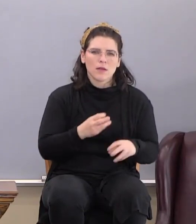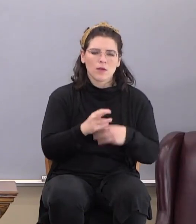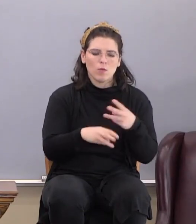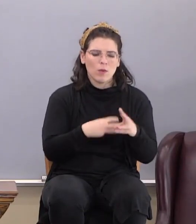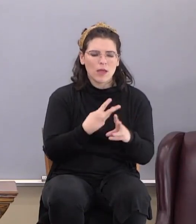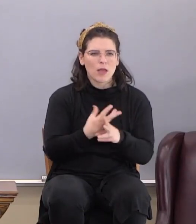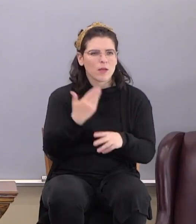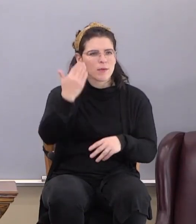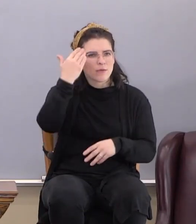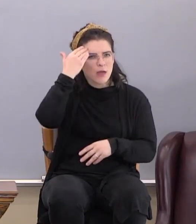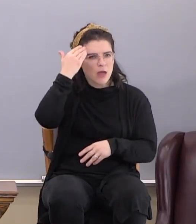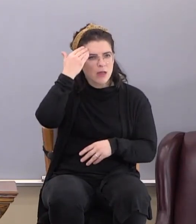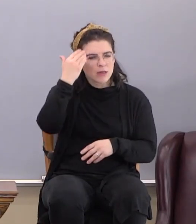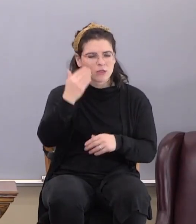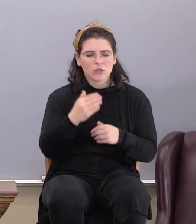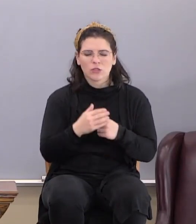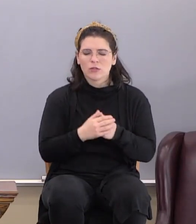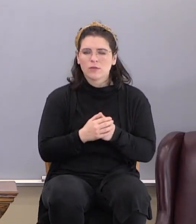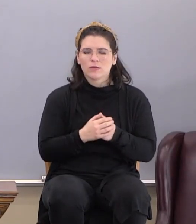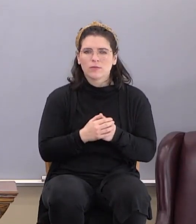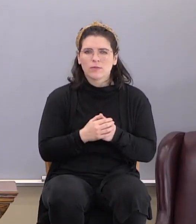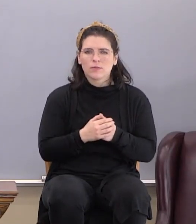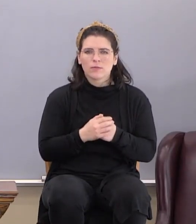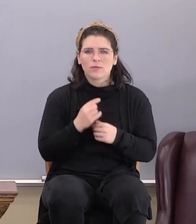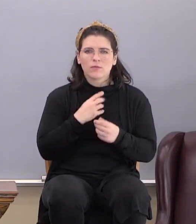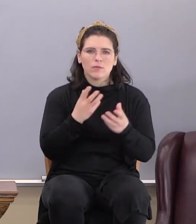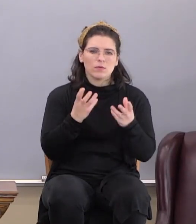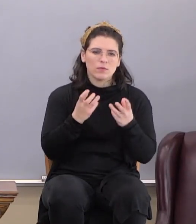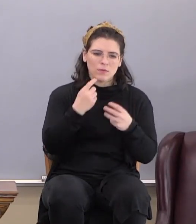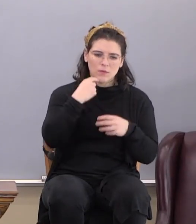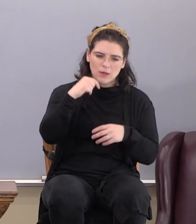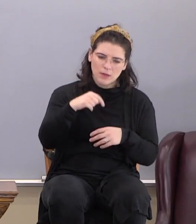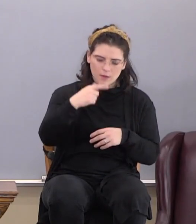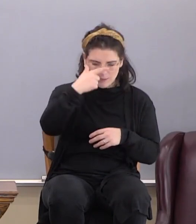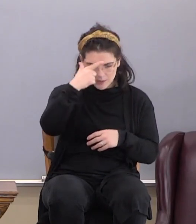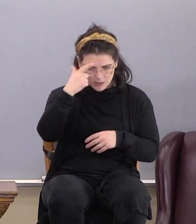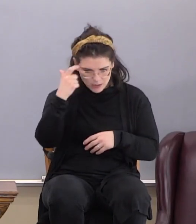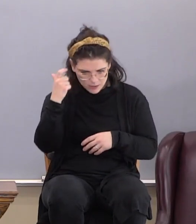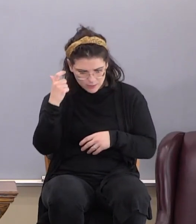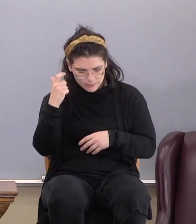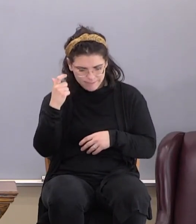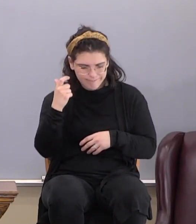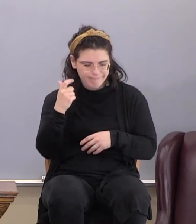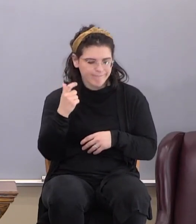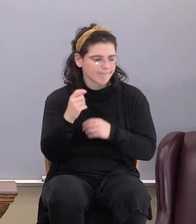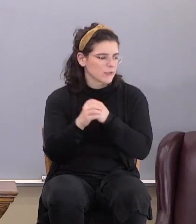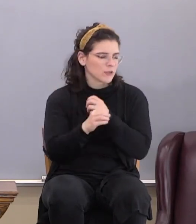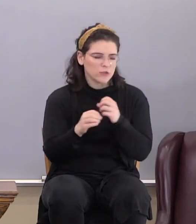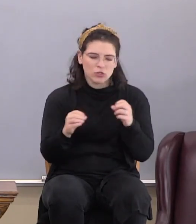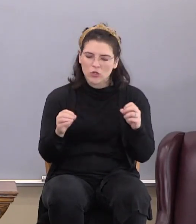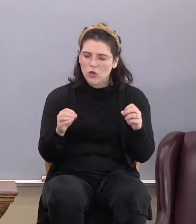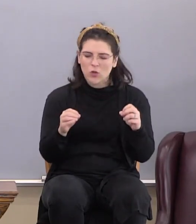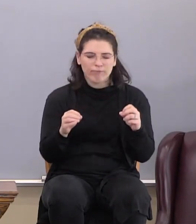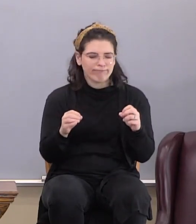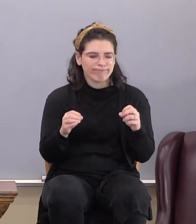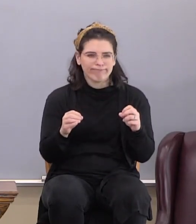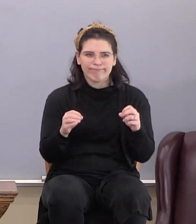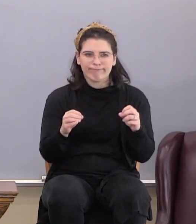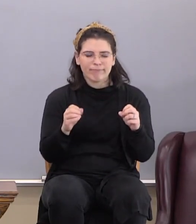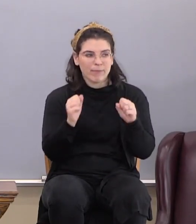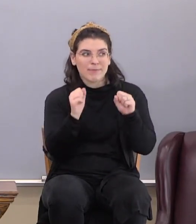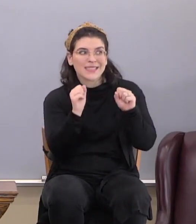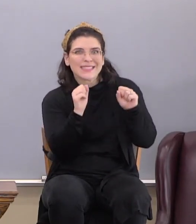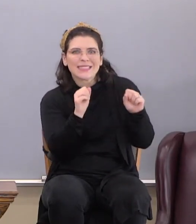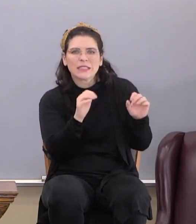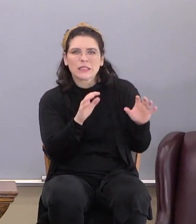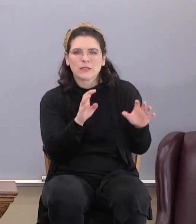of knowledge, okay? I want to say this because there is no mysticism.